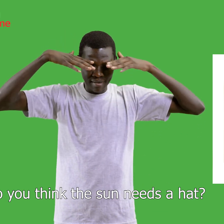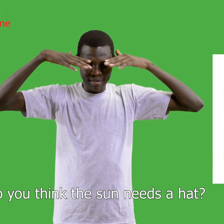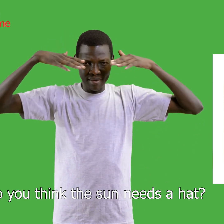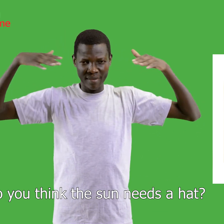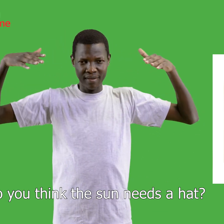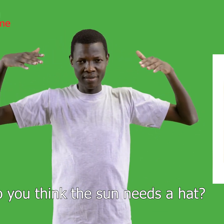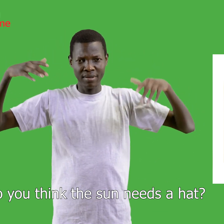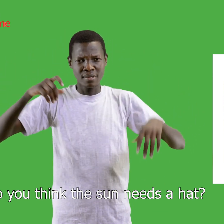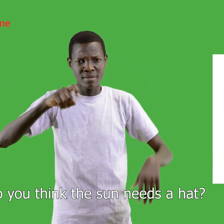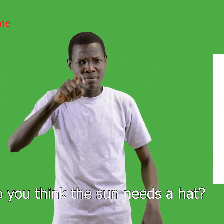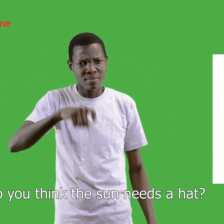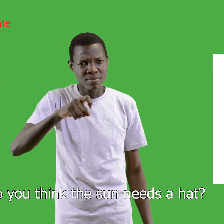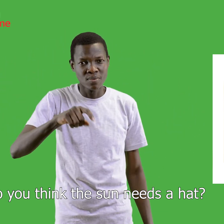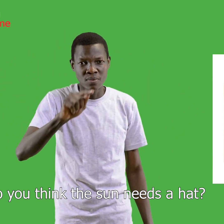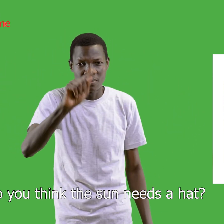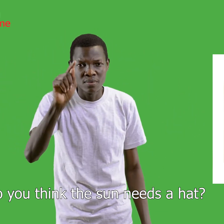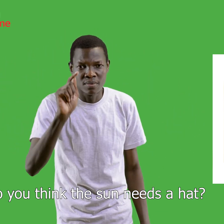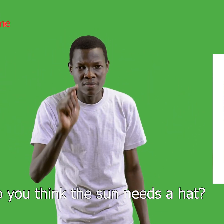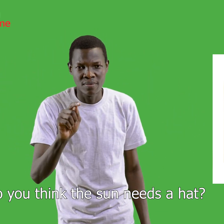Do you think the sun needs a hat?